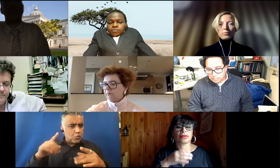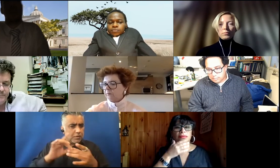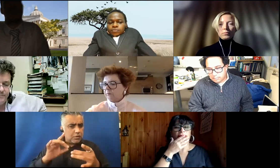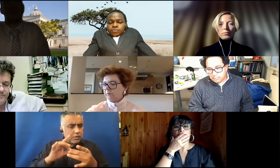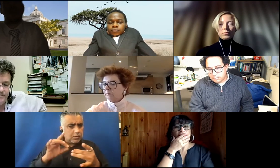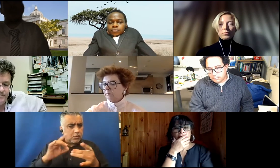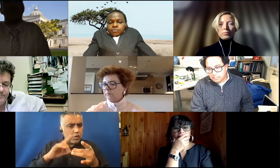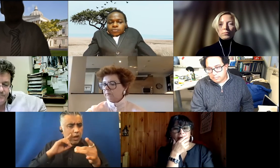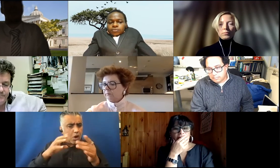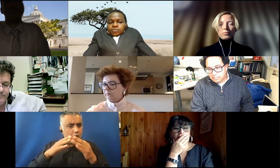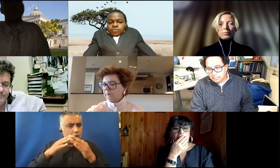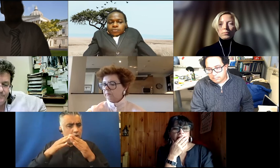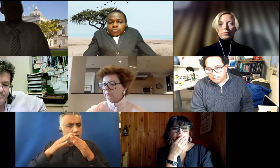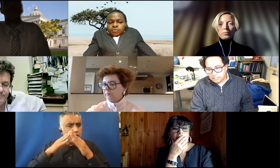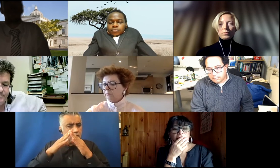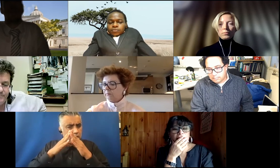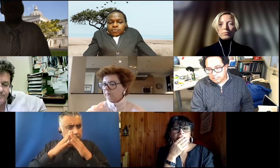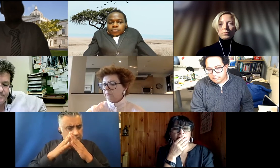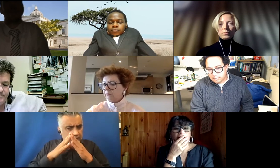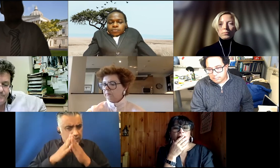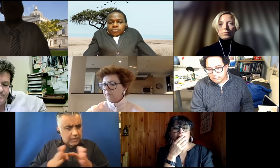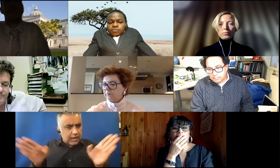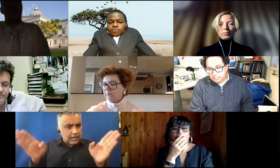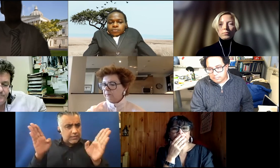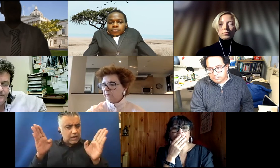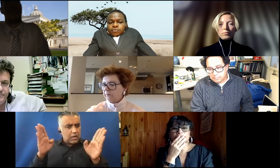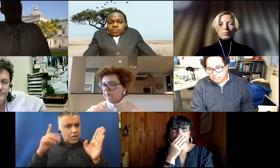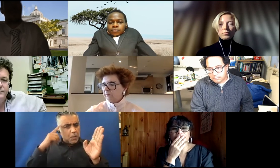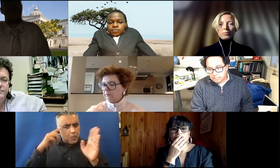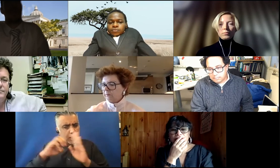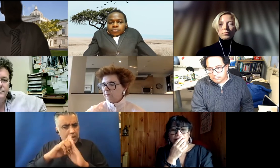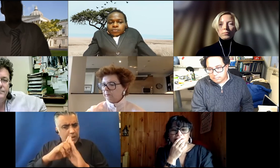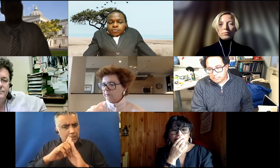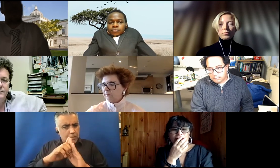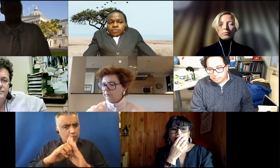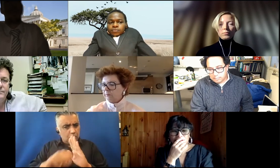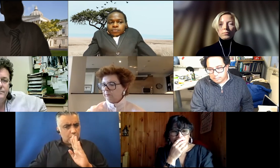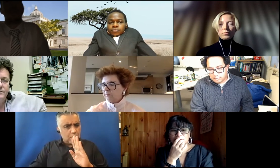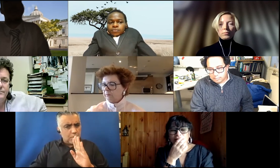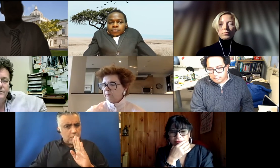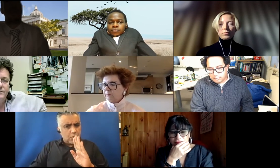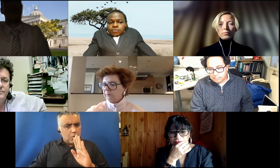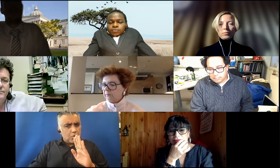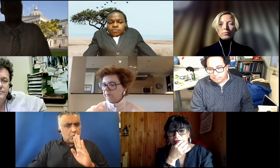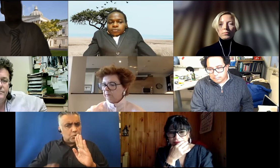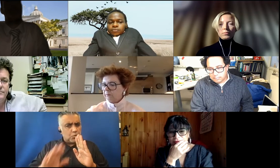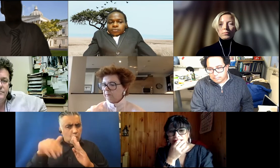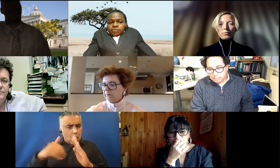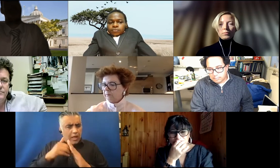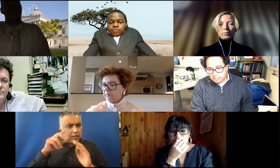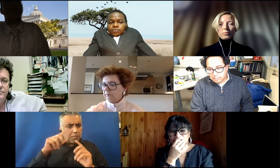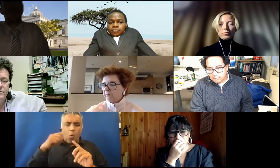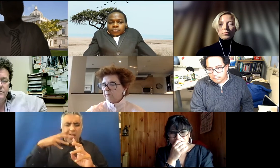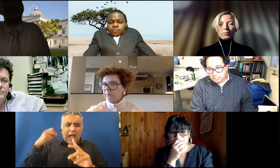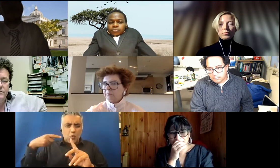are generalizable, for example, to most or all disabilities, or is there anything